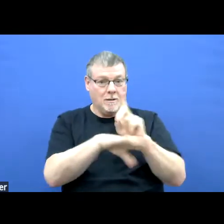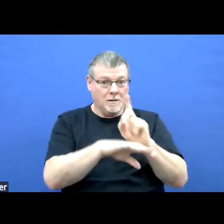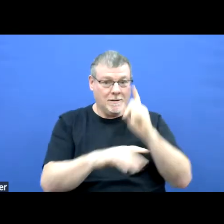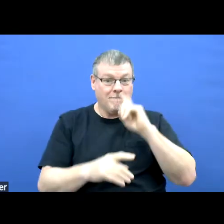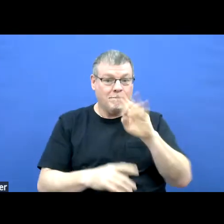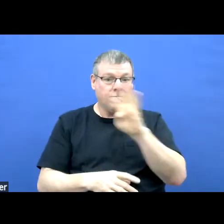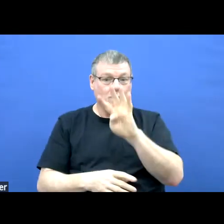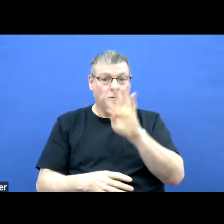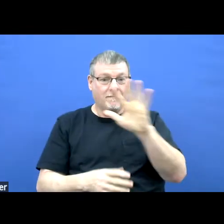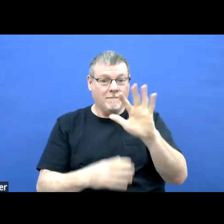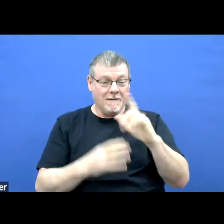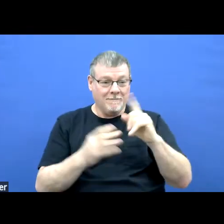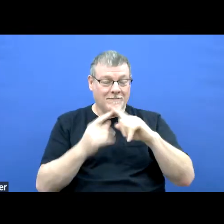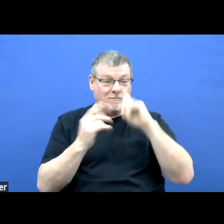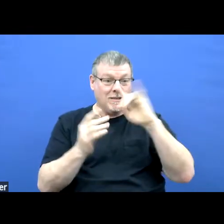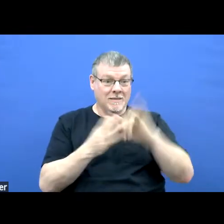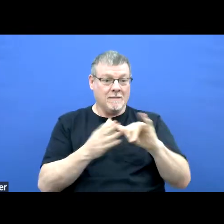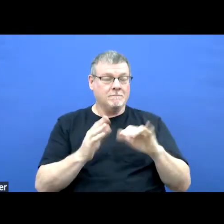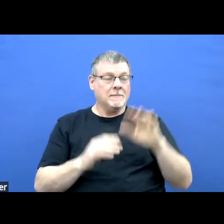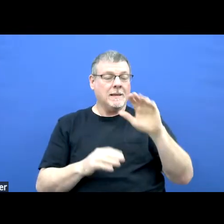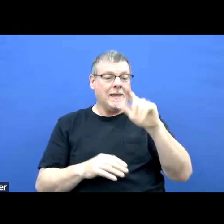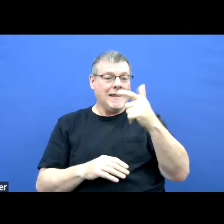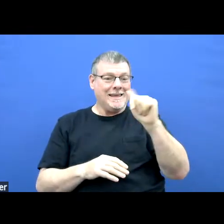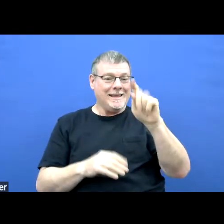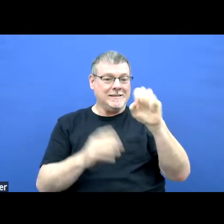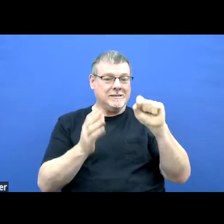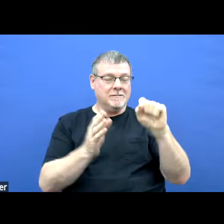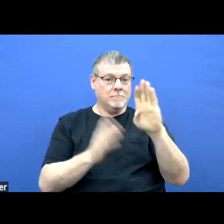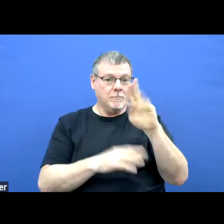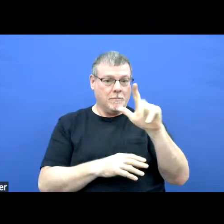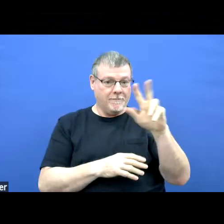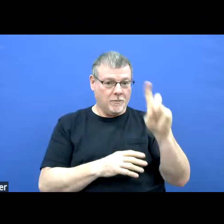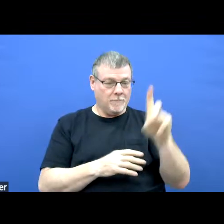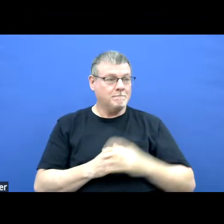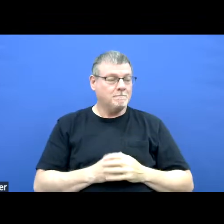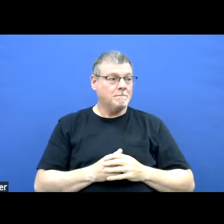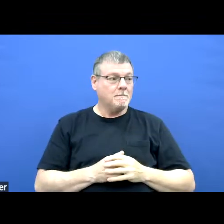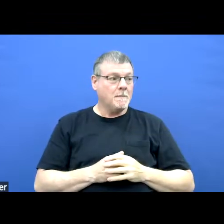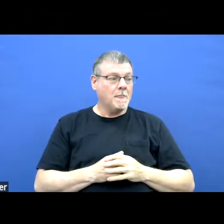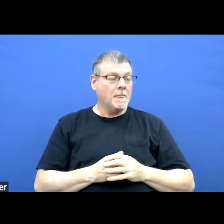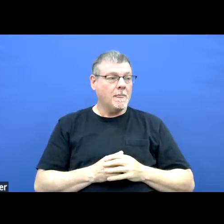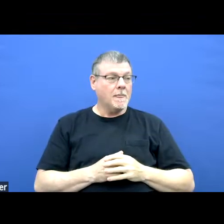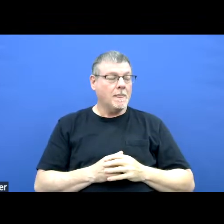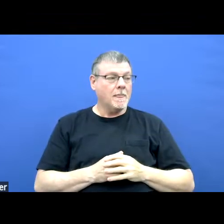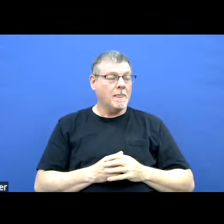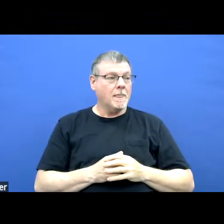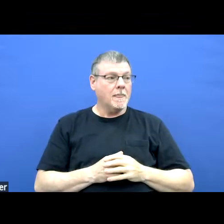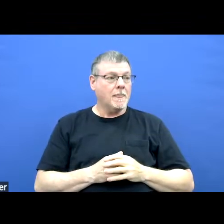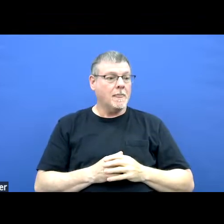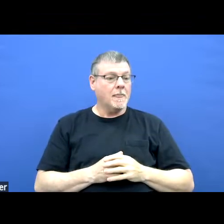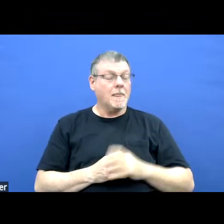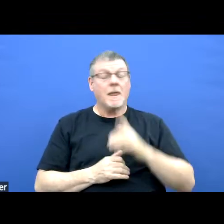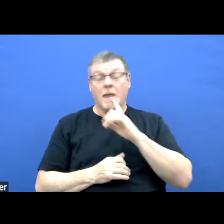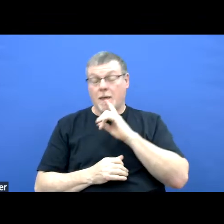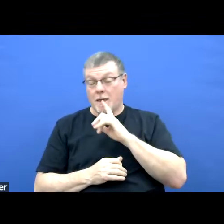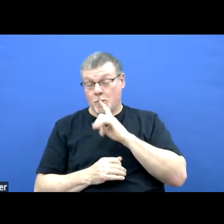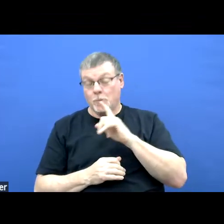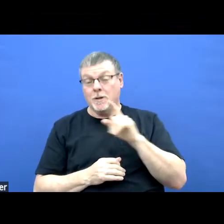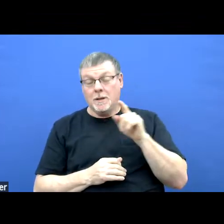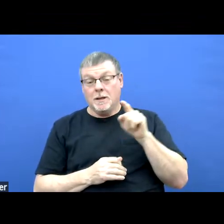for 45 J. Scuddy Boulevard. Second. So it was actually